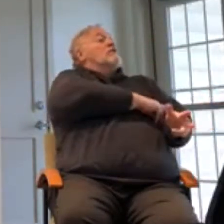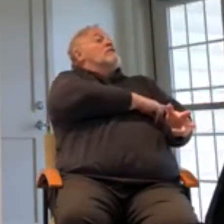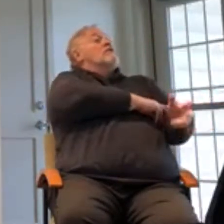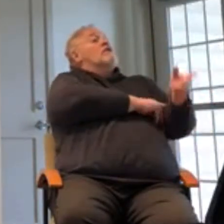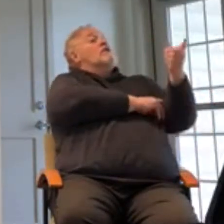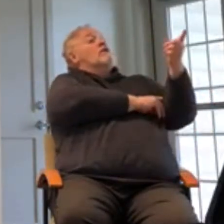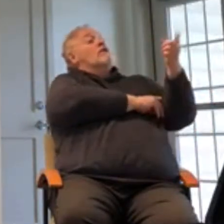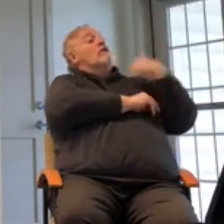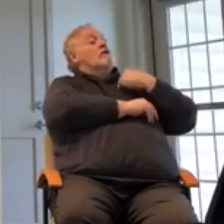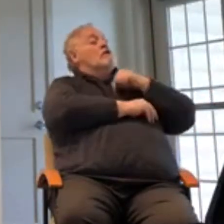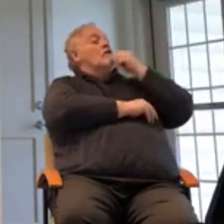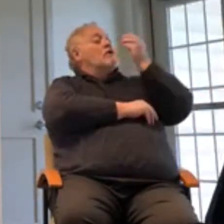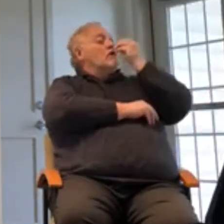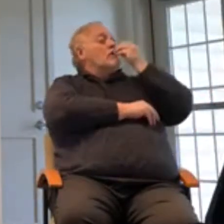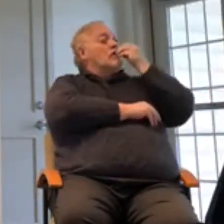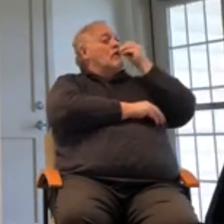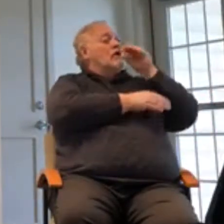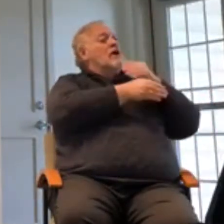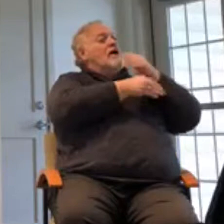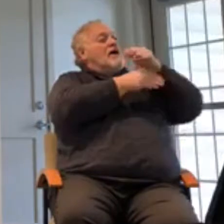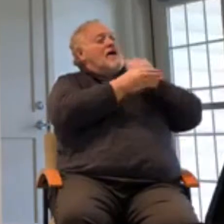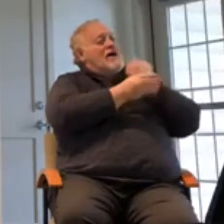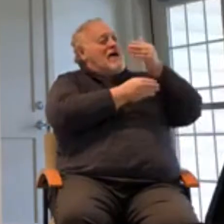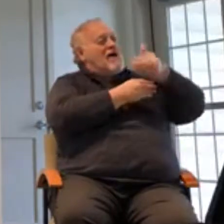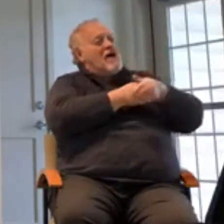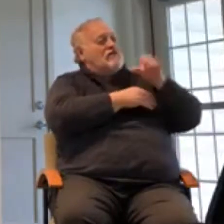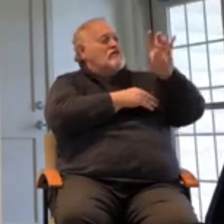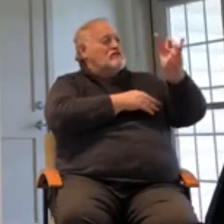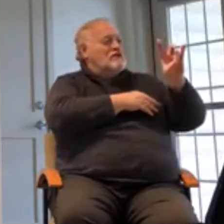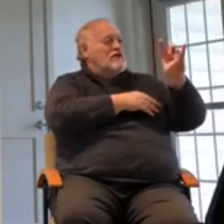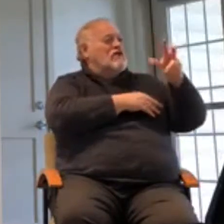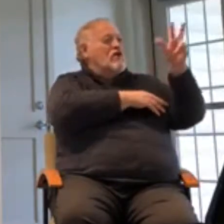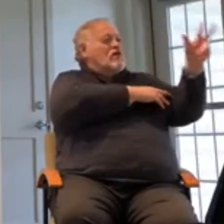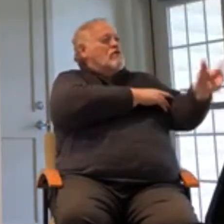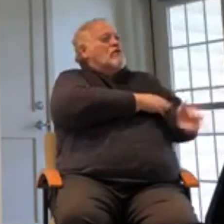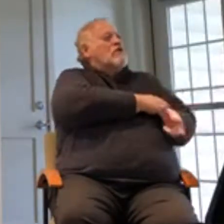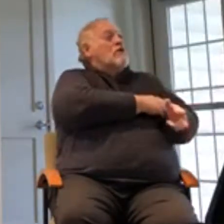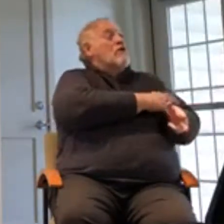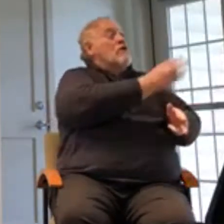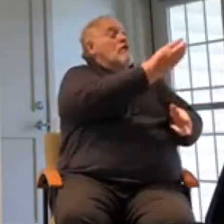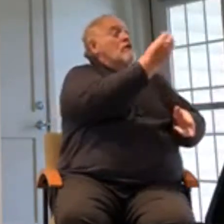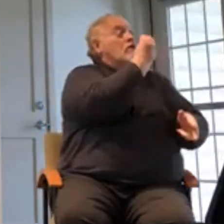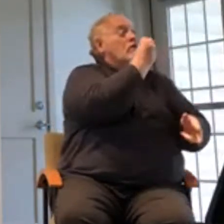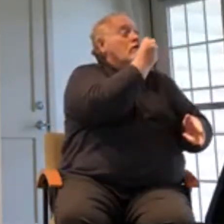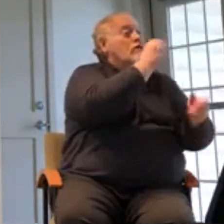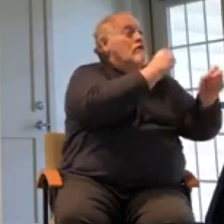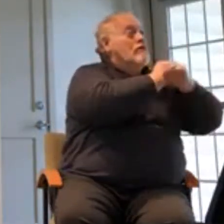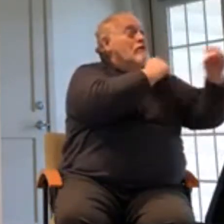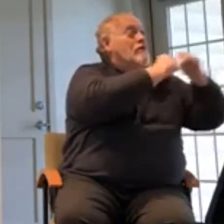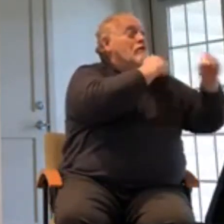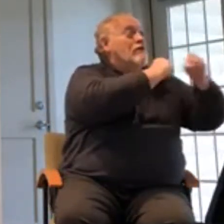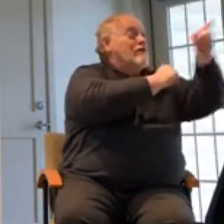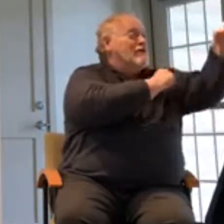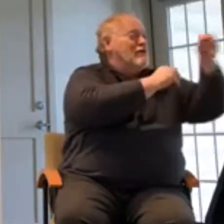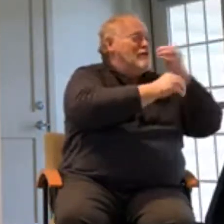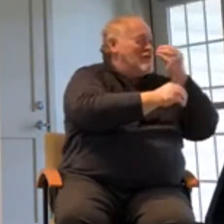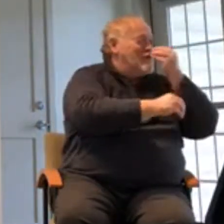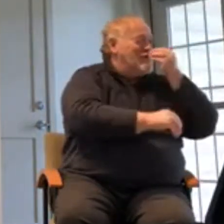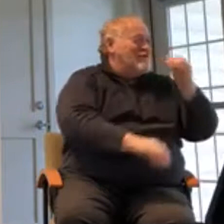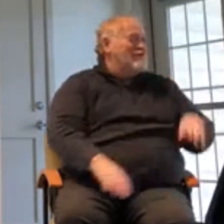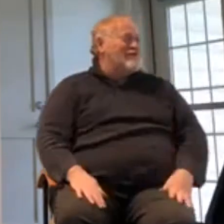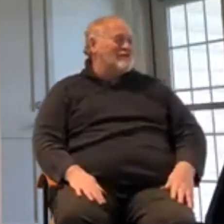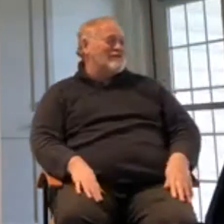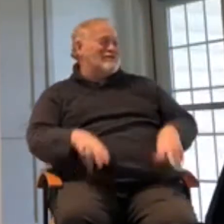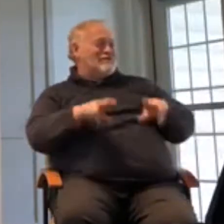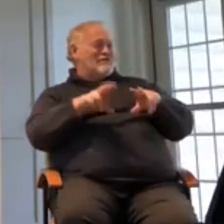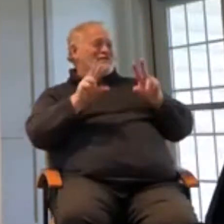past 7. And 7:01 is when all the food commercials come on. Right? And you're like, man, look at that. Man, that steak looks so good. Or that lobster